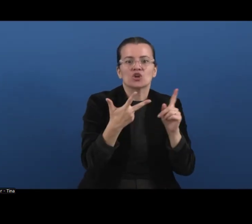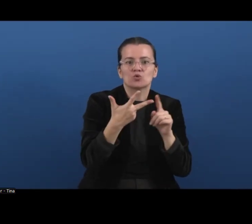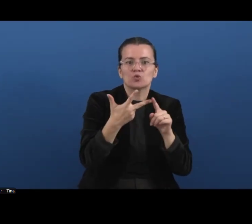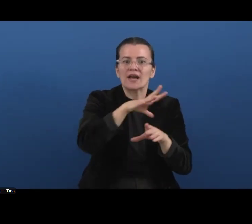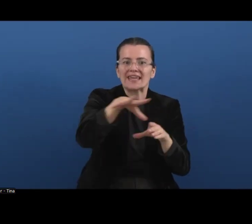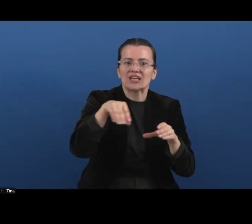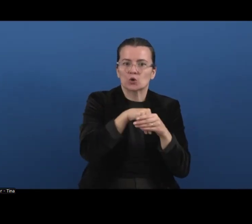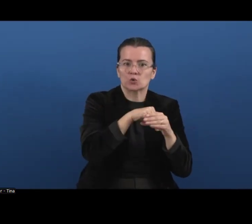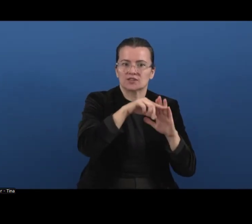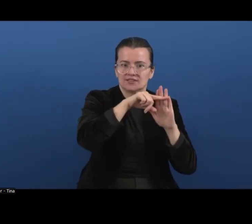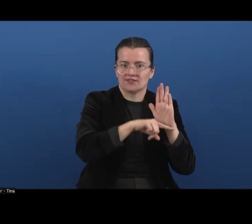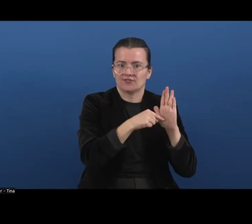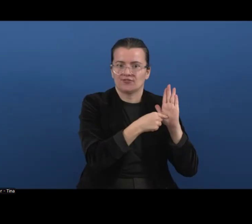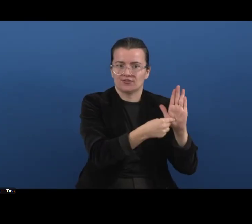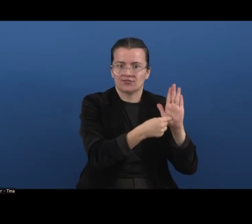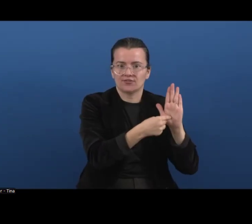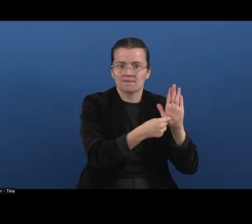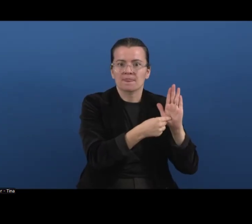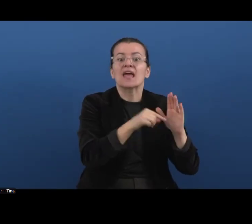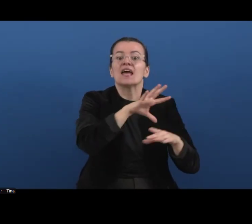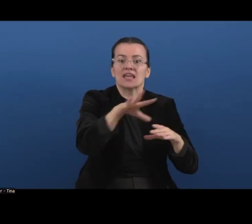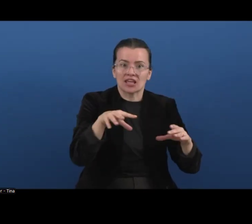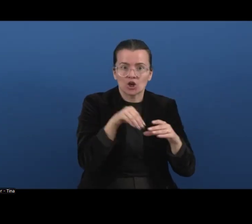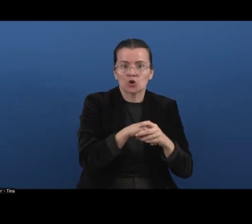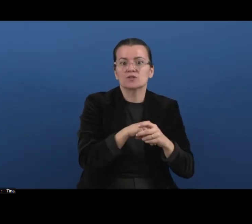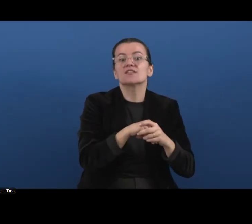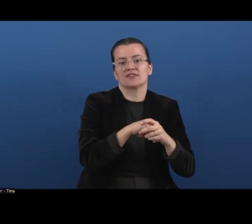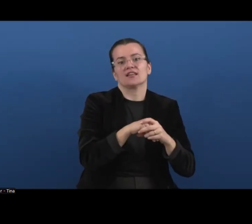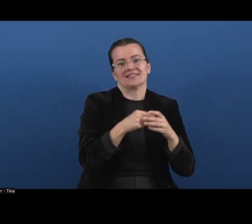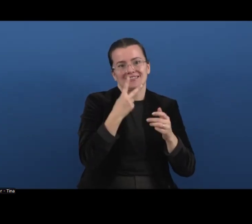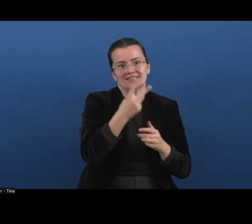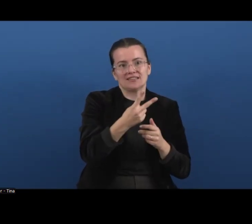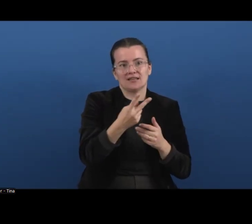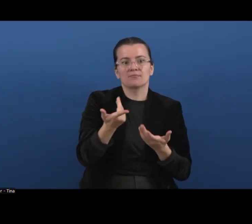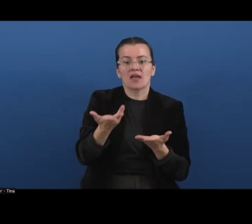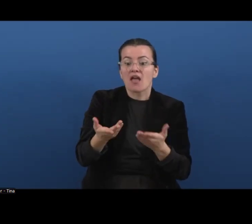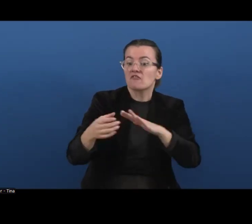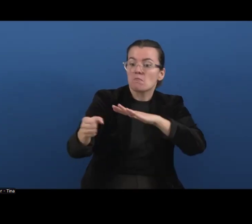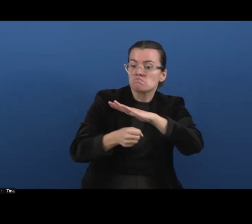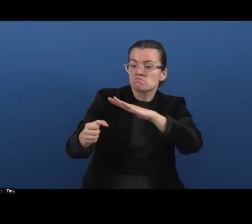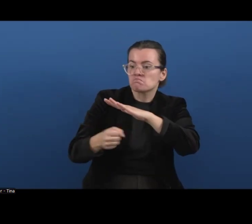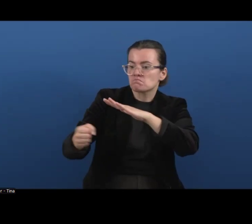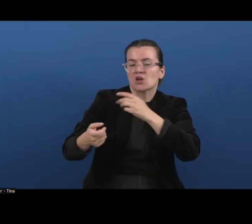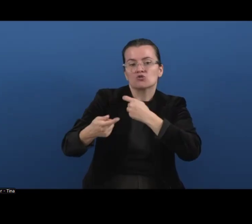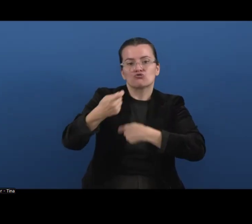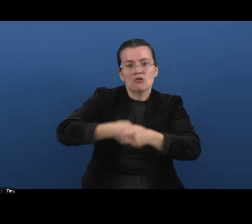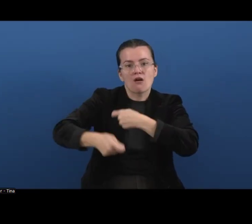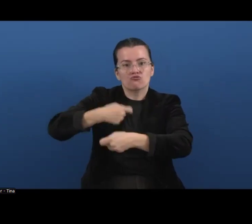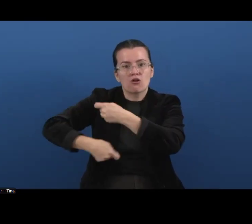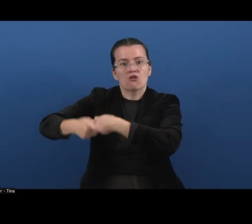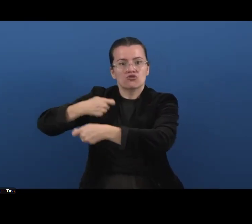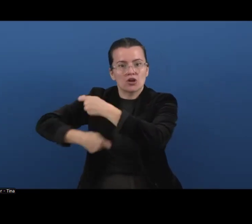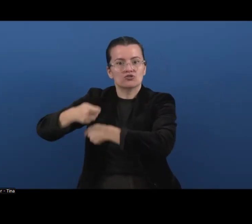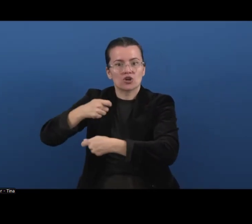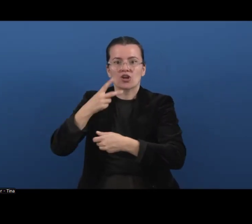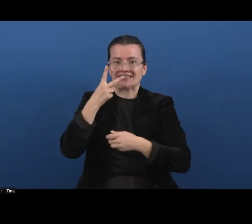are better equipped to respond to both disruptions and demographic shifts. Companies can gather inputs on